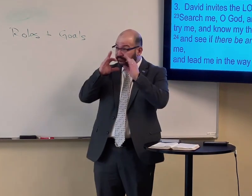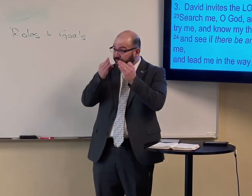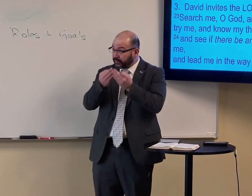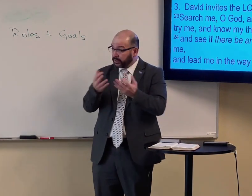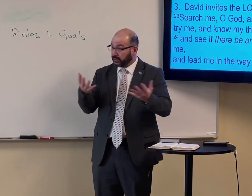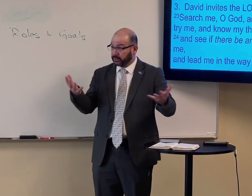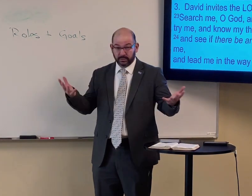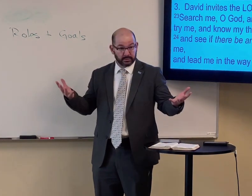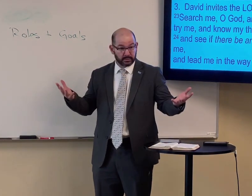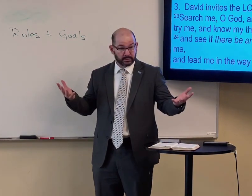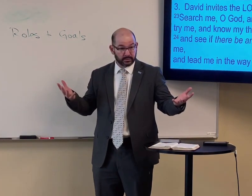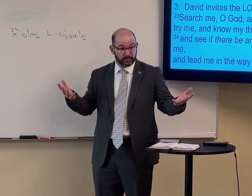How's your family?